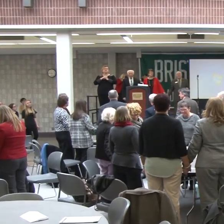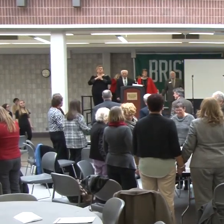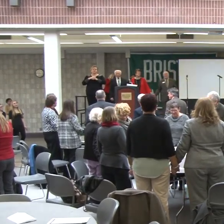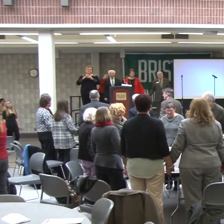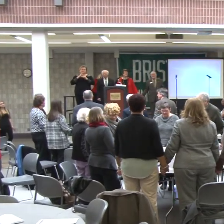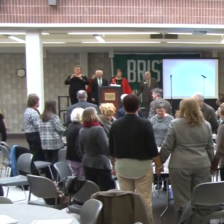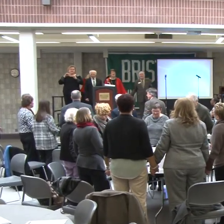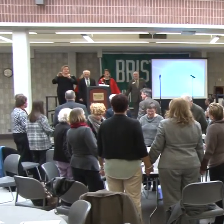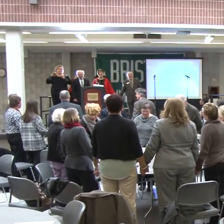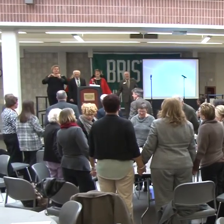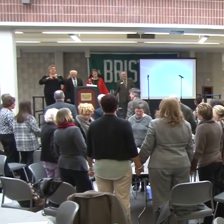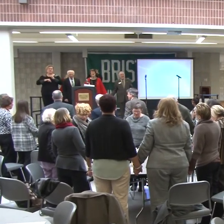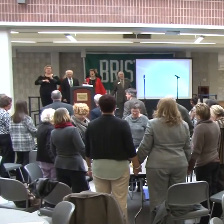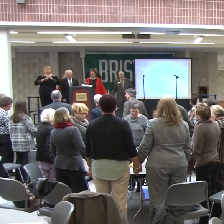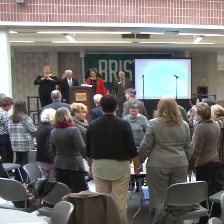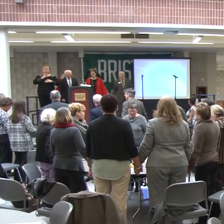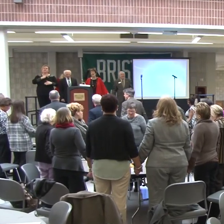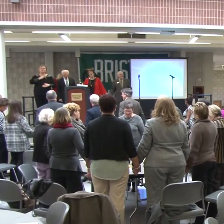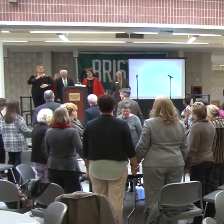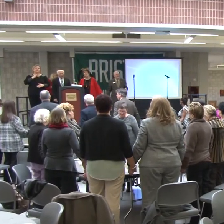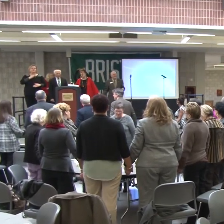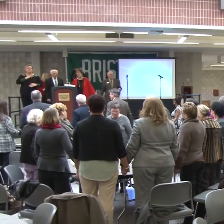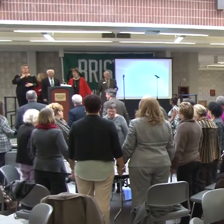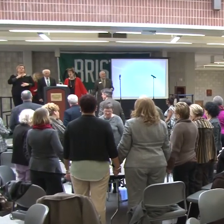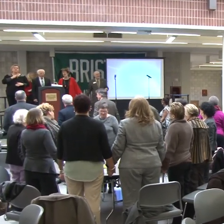deep in my